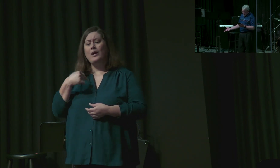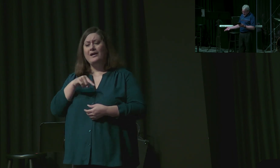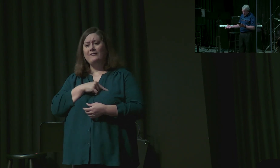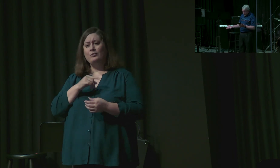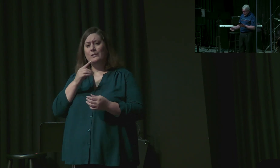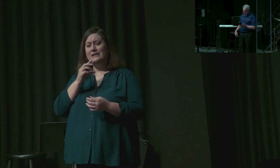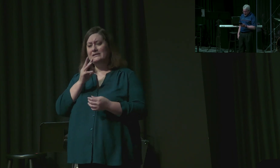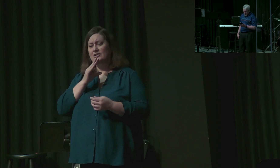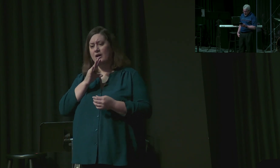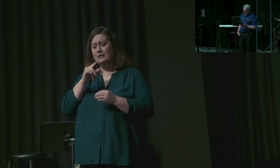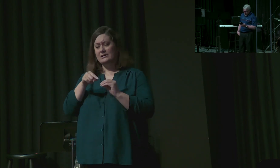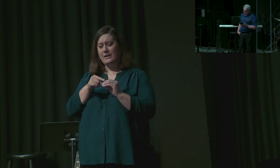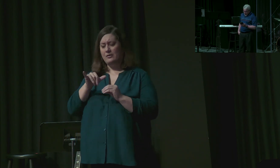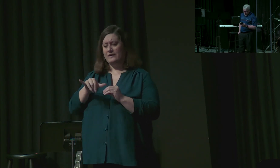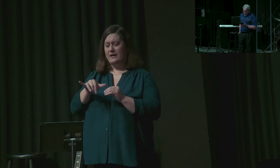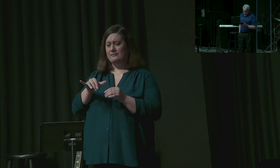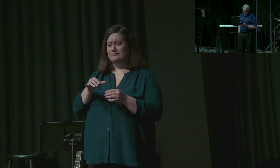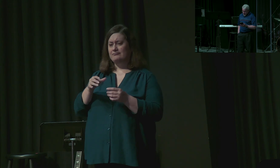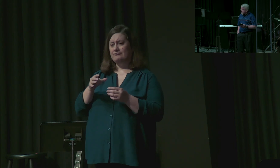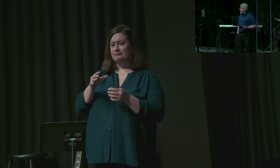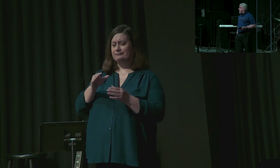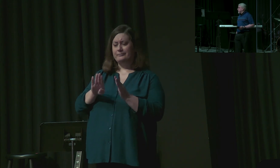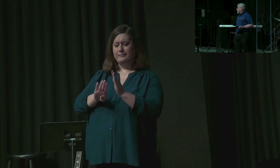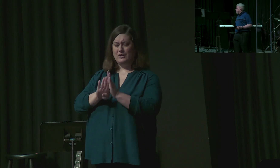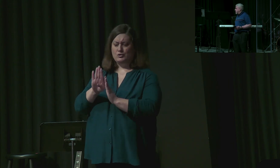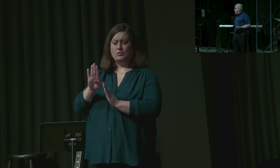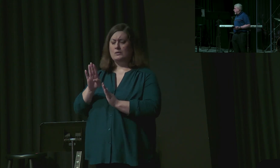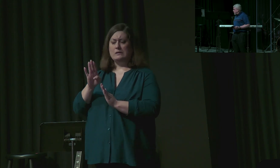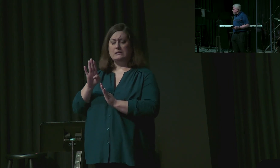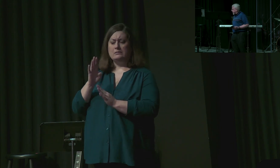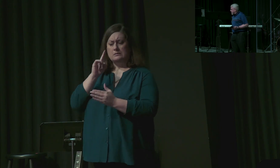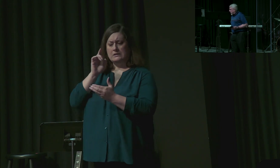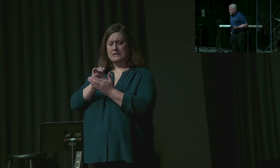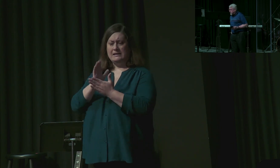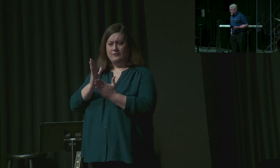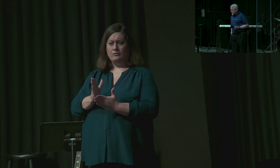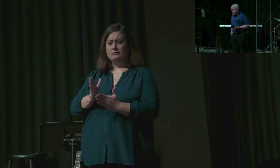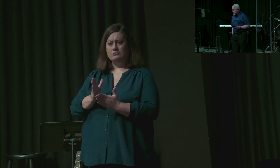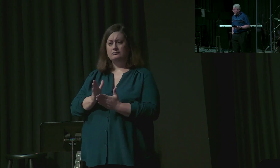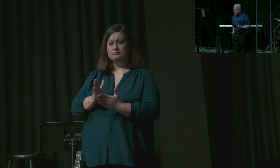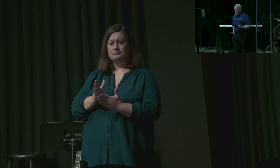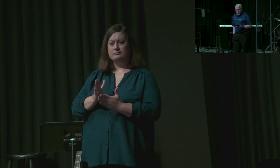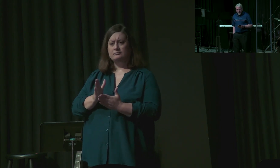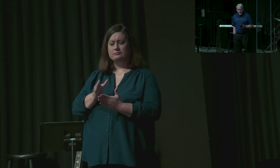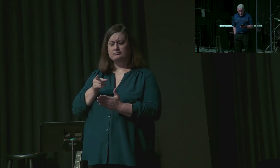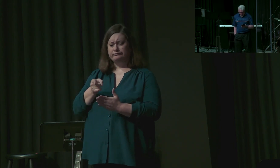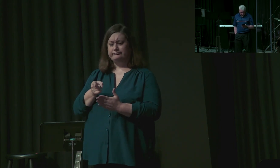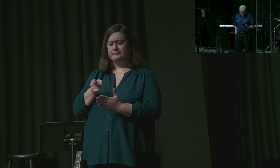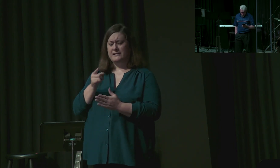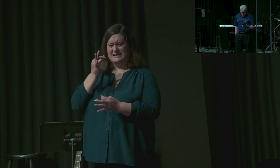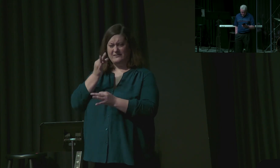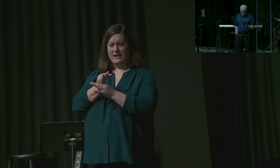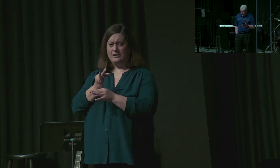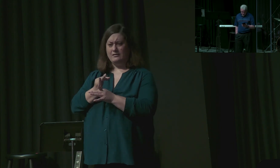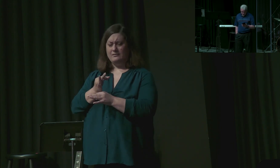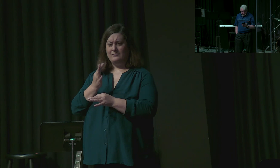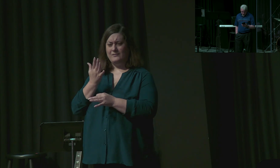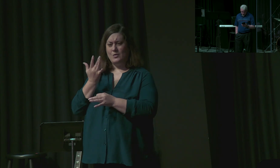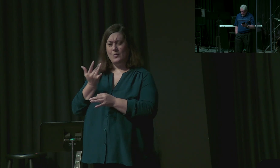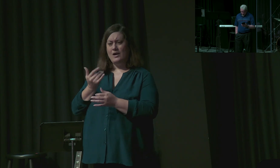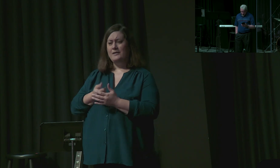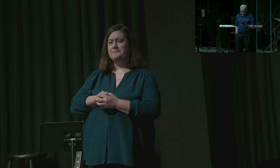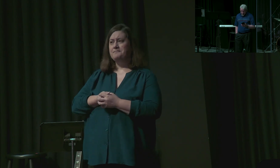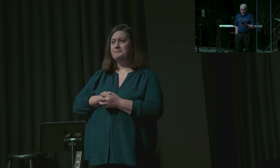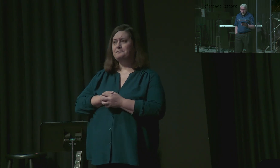his is the faith of a mature saint? How do we say that? Where do I get that?